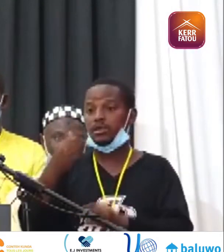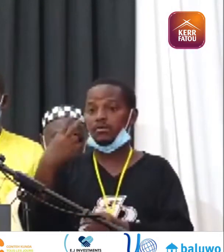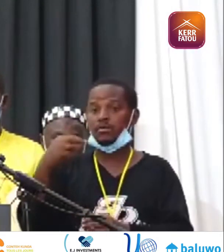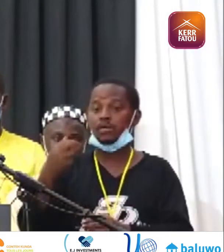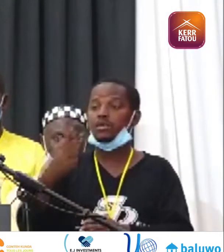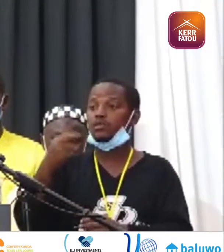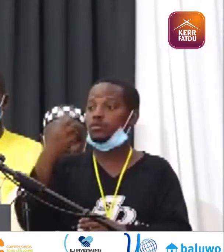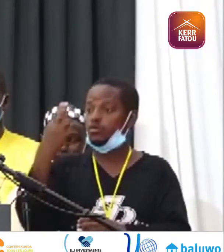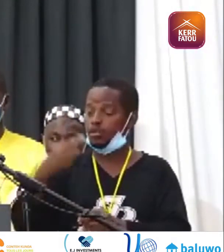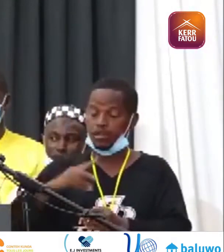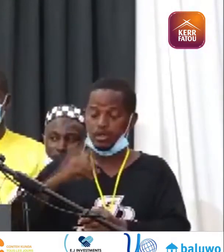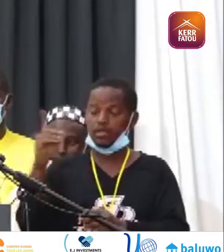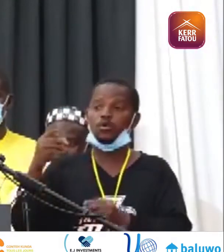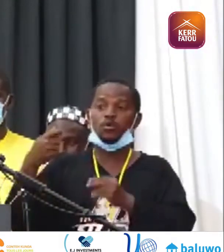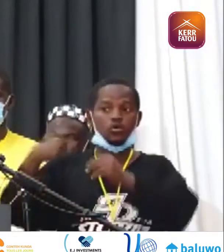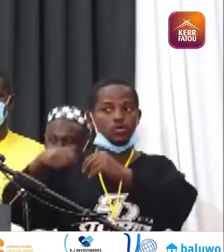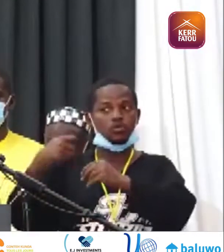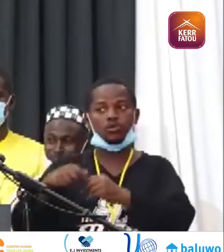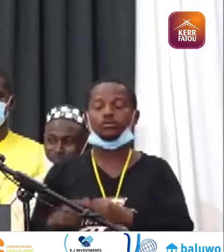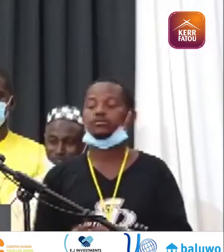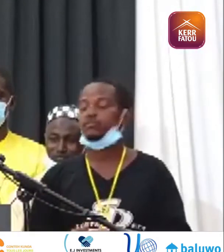$3,266,882 as contribution.